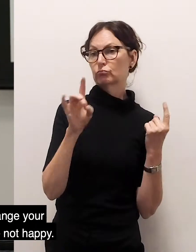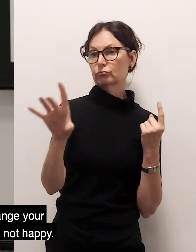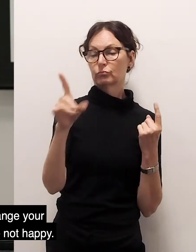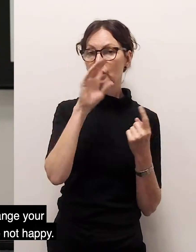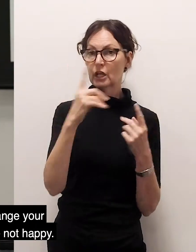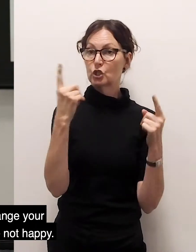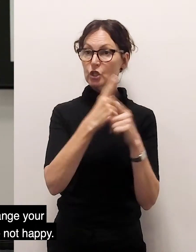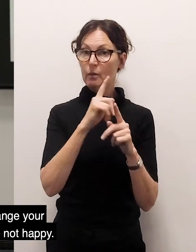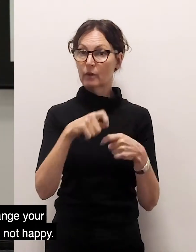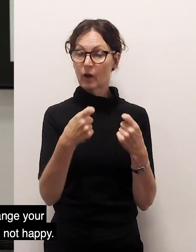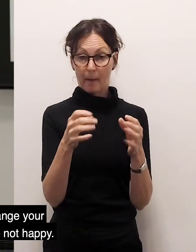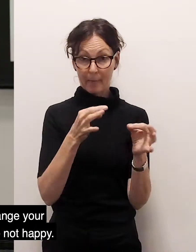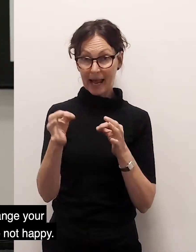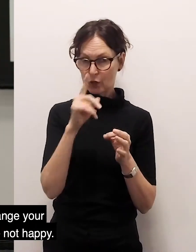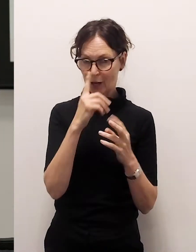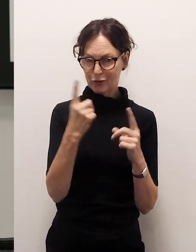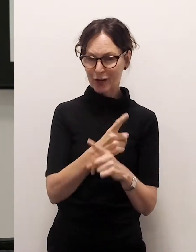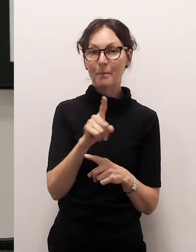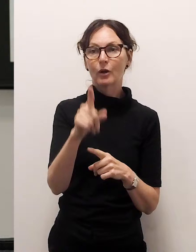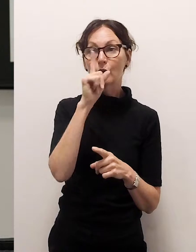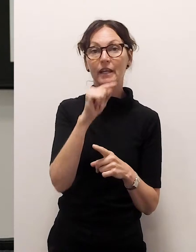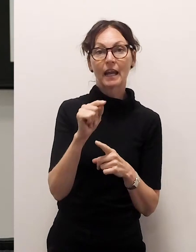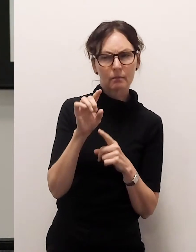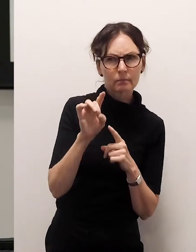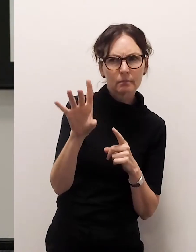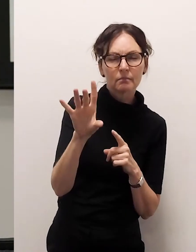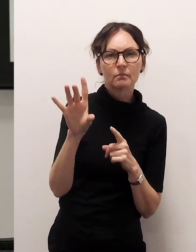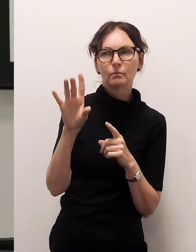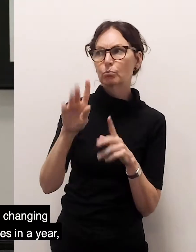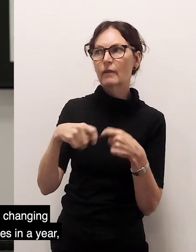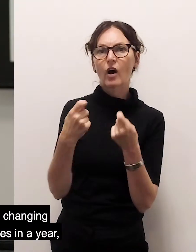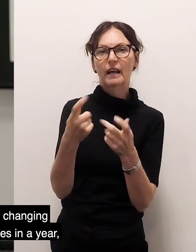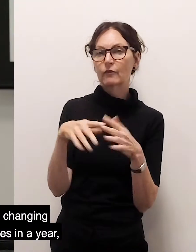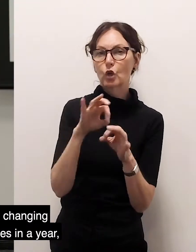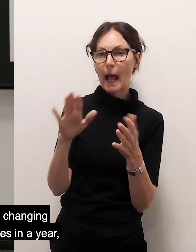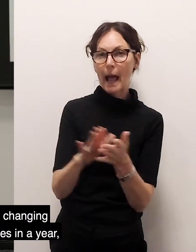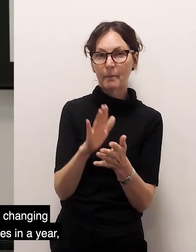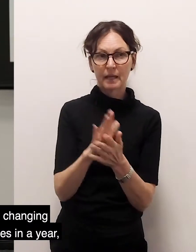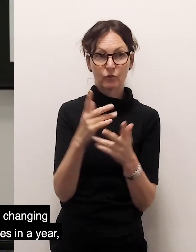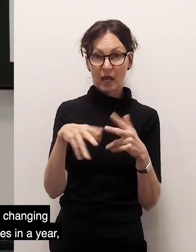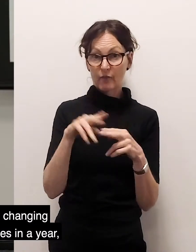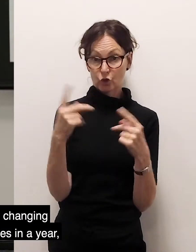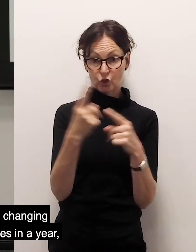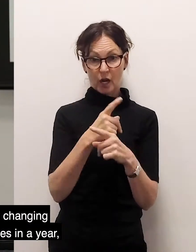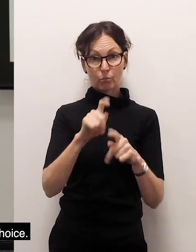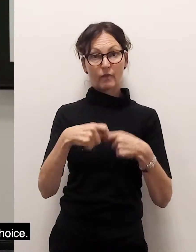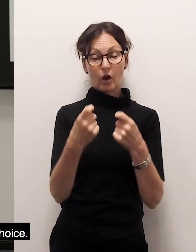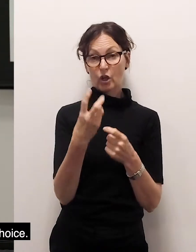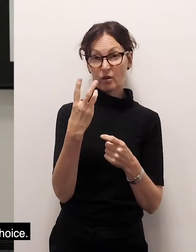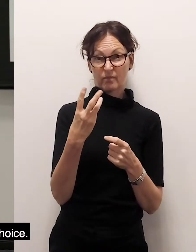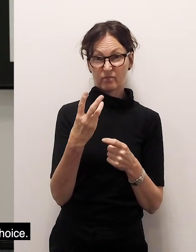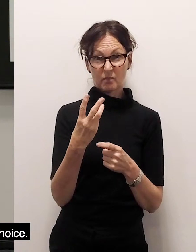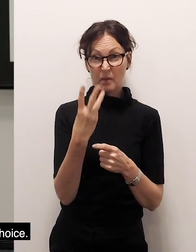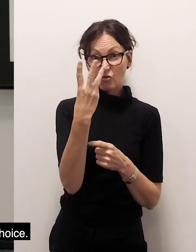year, but you can change your providers if you're not happy. So if you end up changing providers 3 times in a